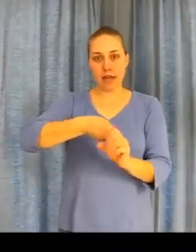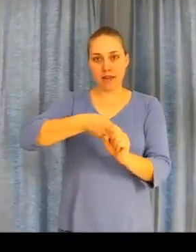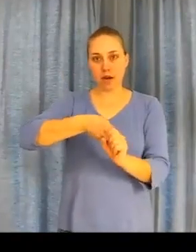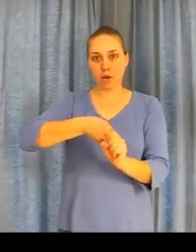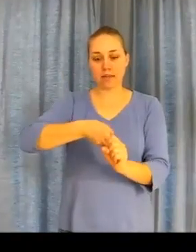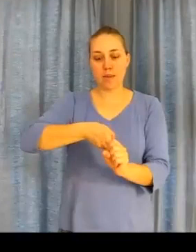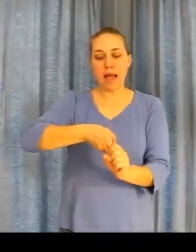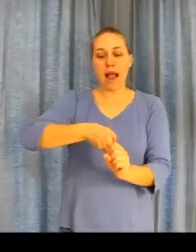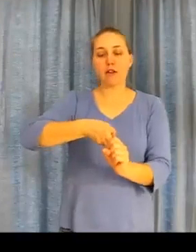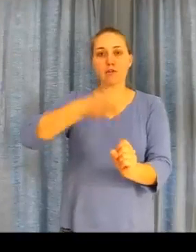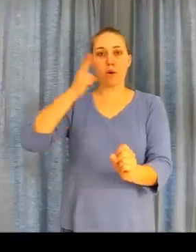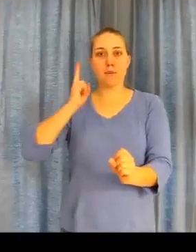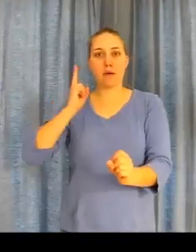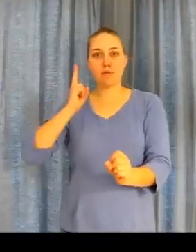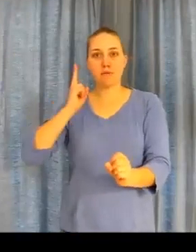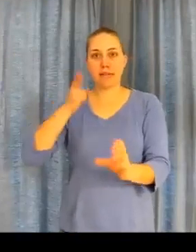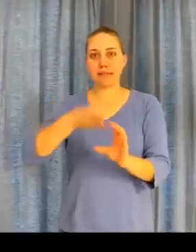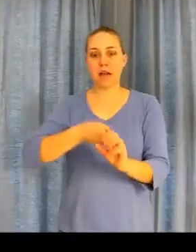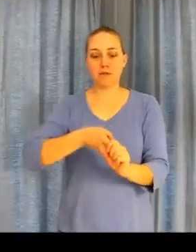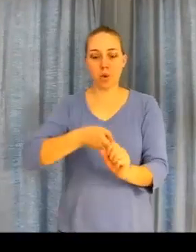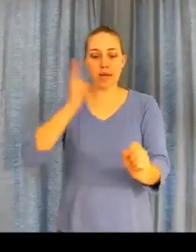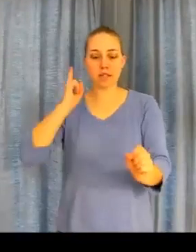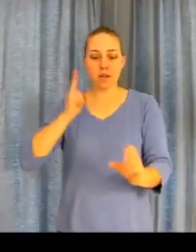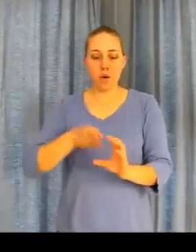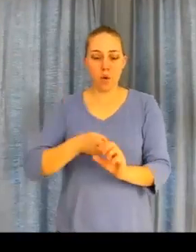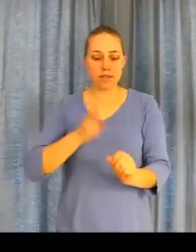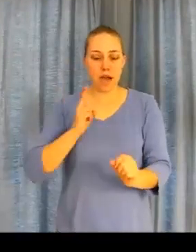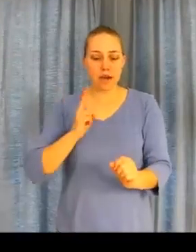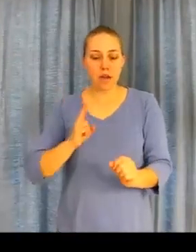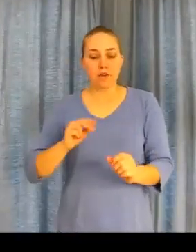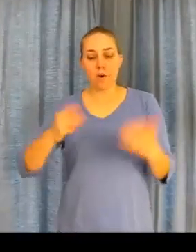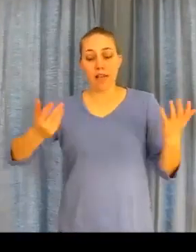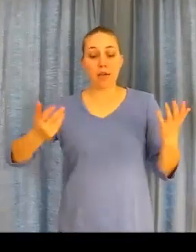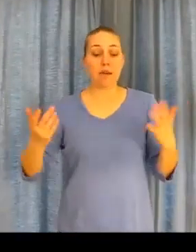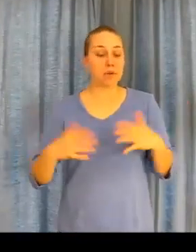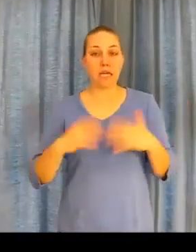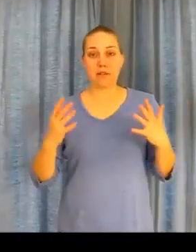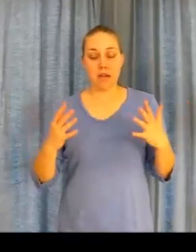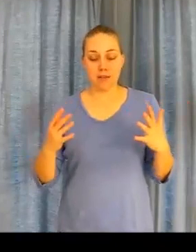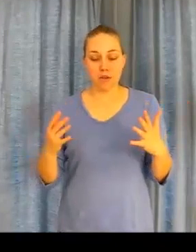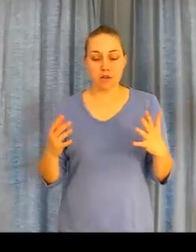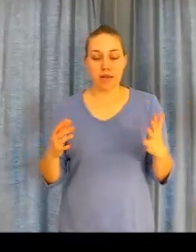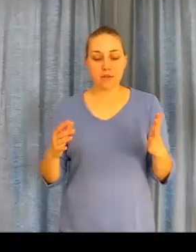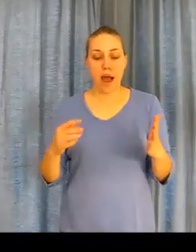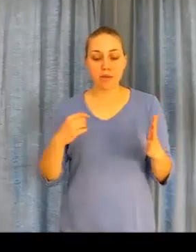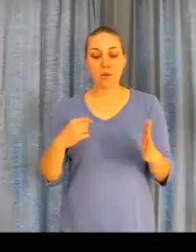hand holds them, and you just pull them out. And that's a sign for quit or resign. So I think we have plenty enough time in the song to do that. So I was going to